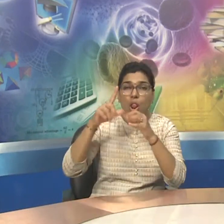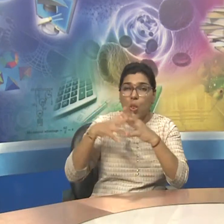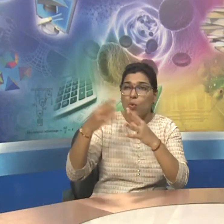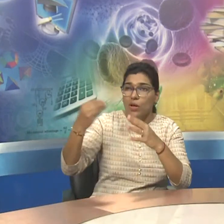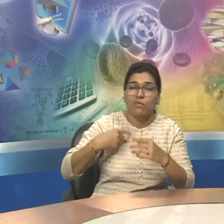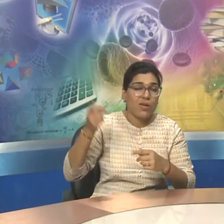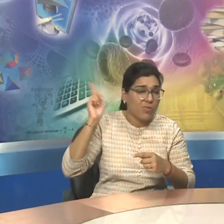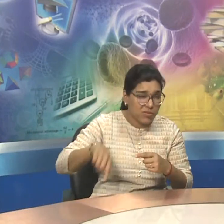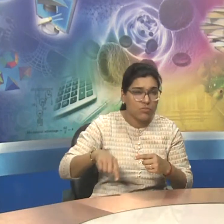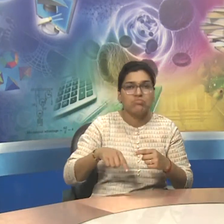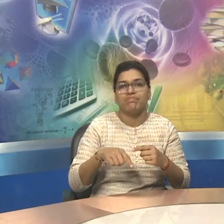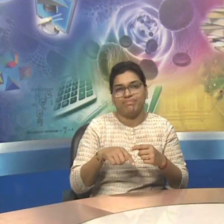in turn